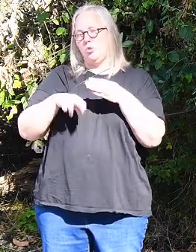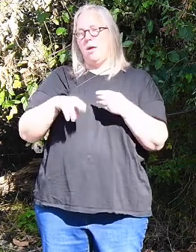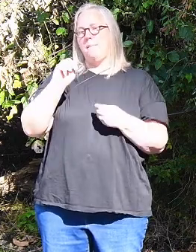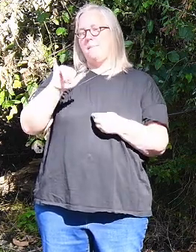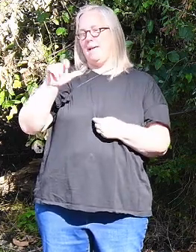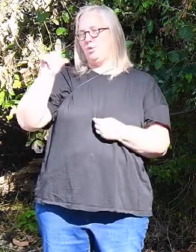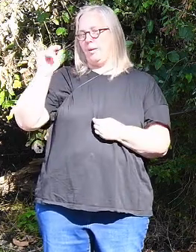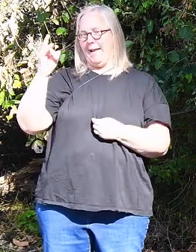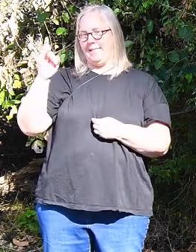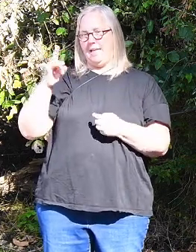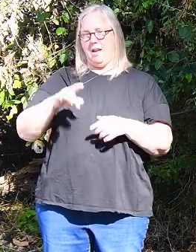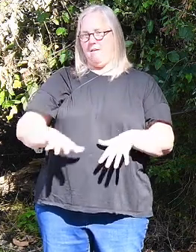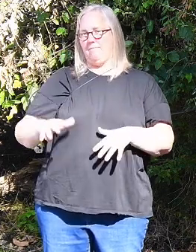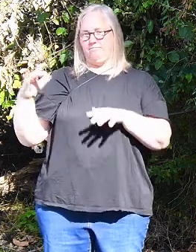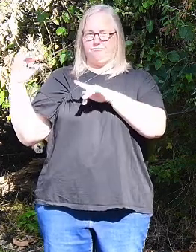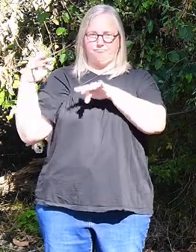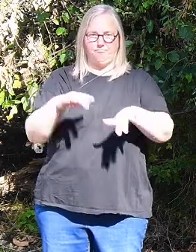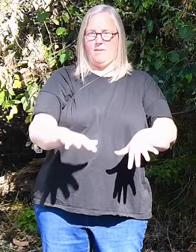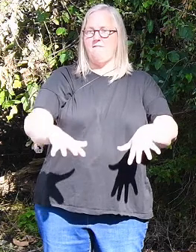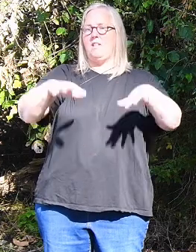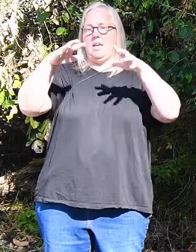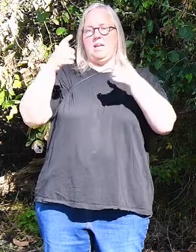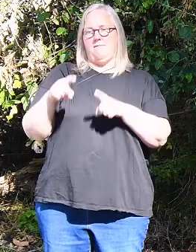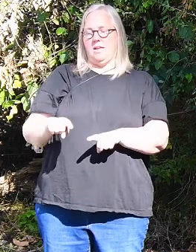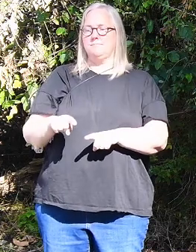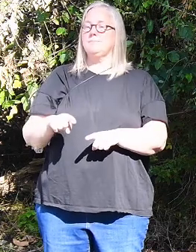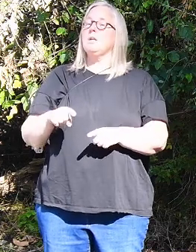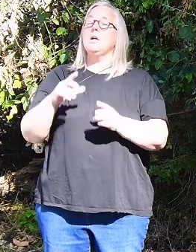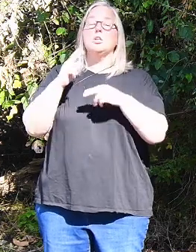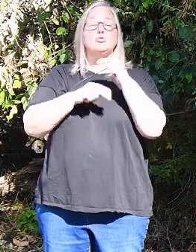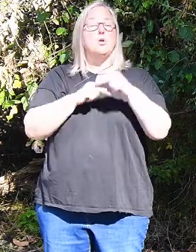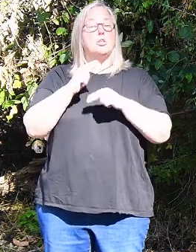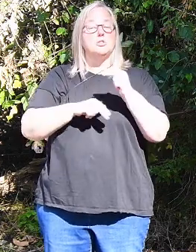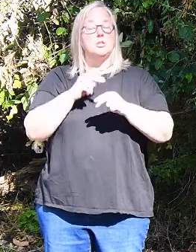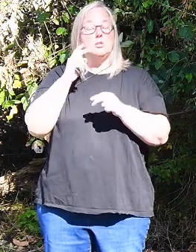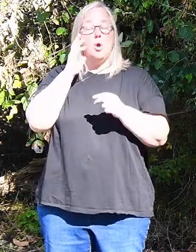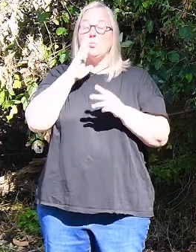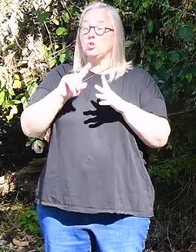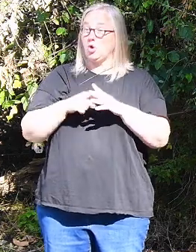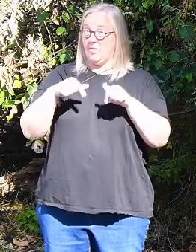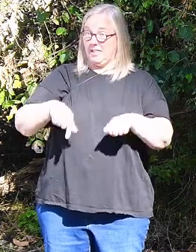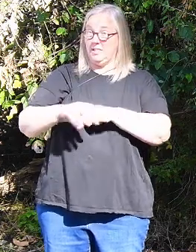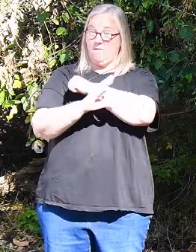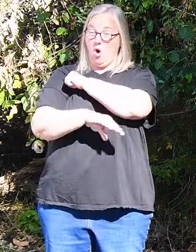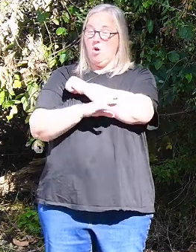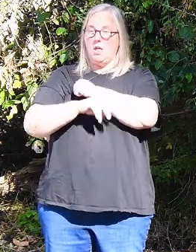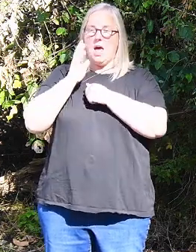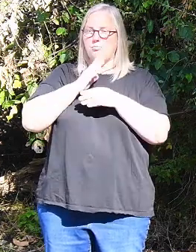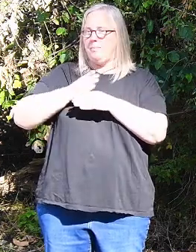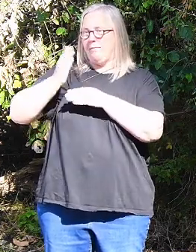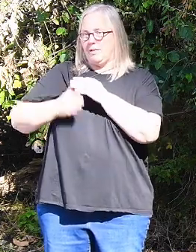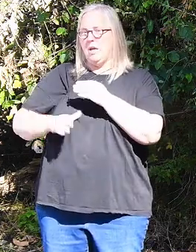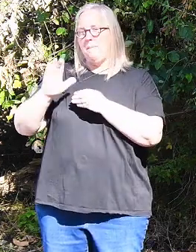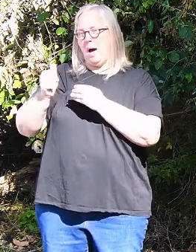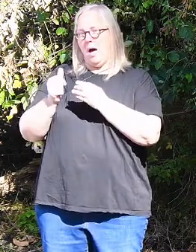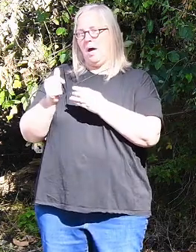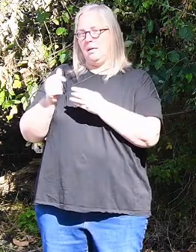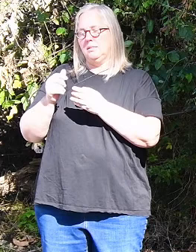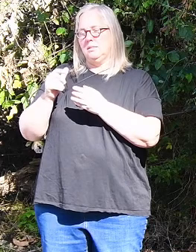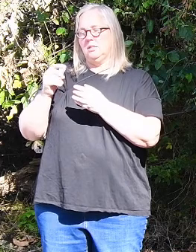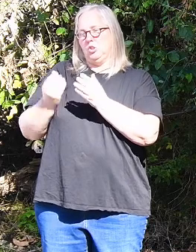2018 flooding event. Construction is expected to start this fall and to be complete by next spring